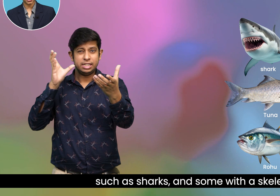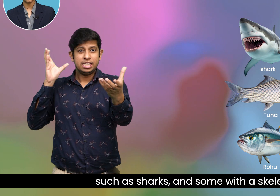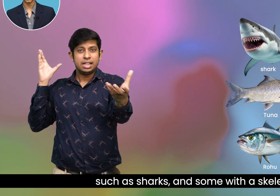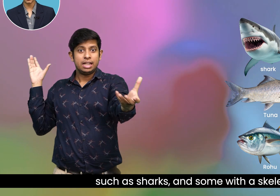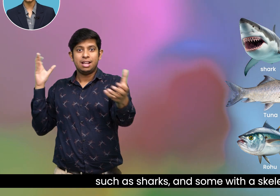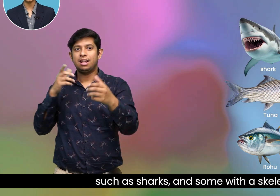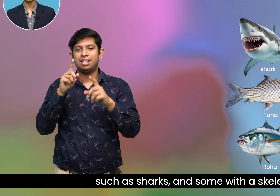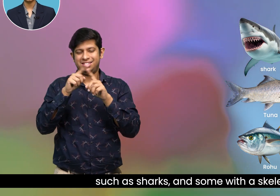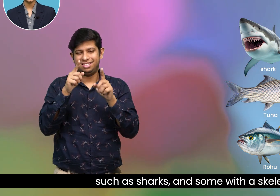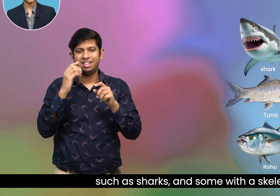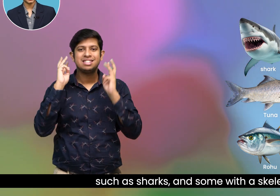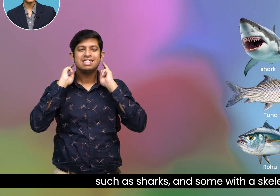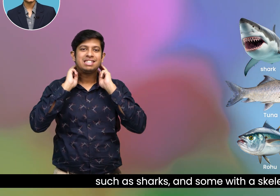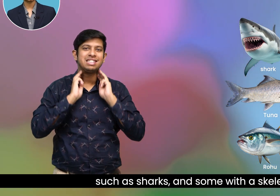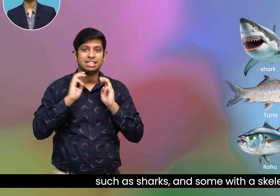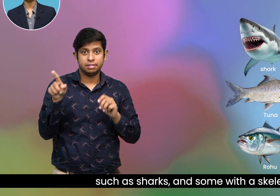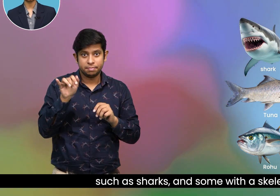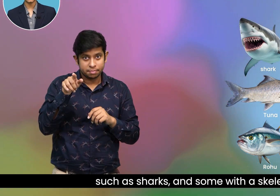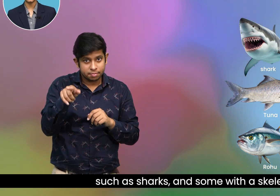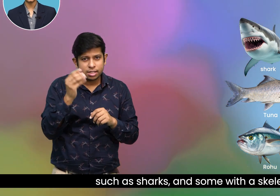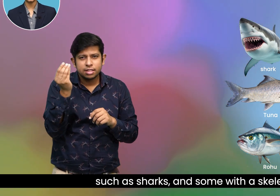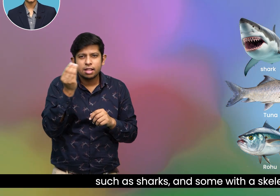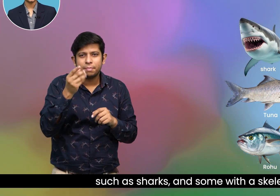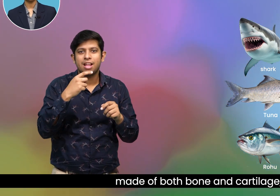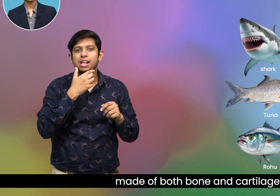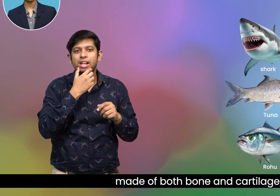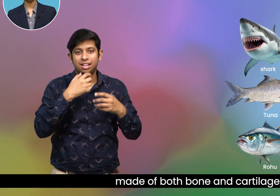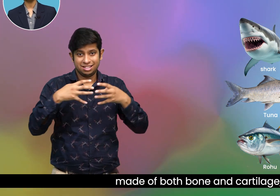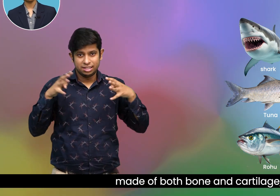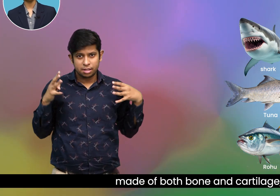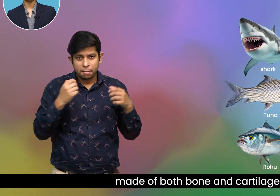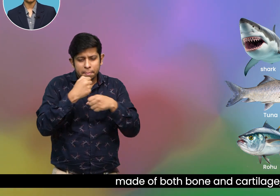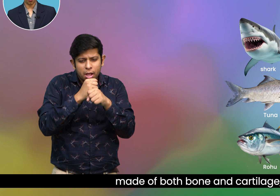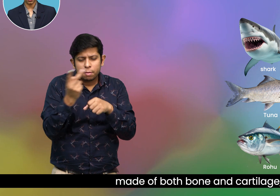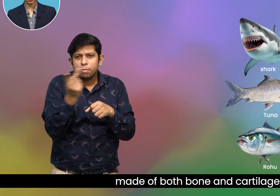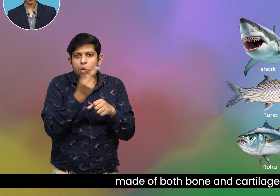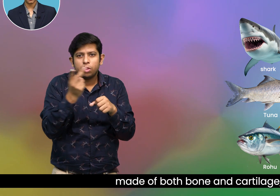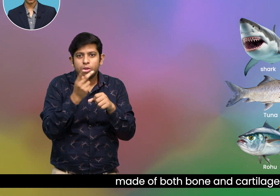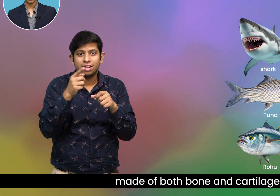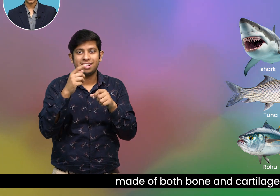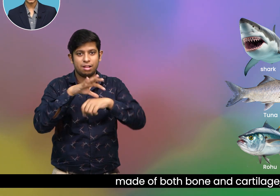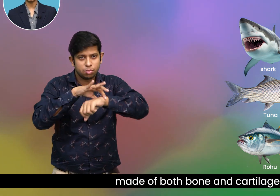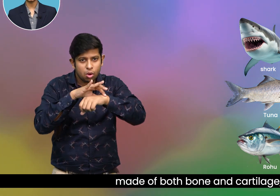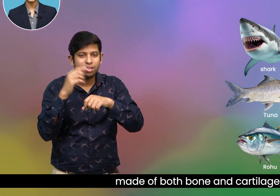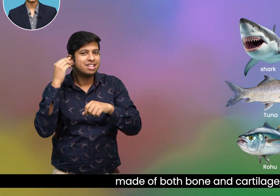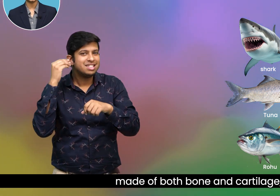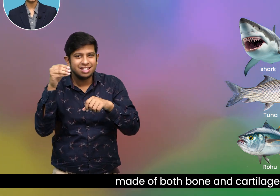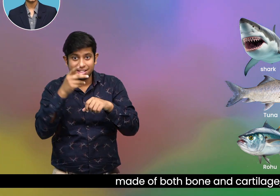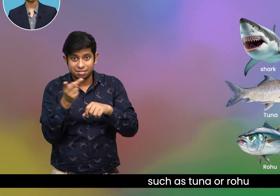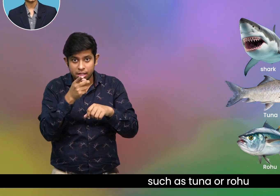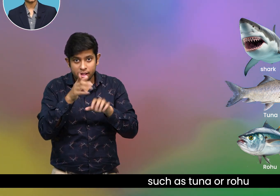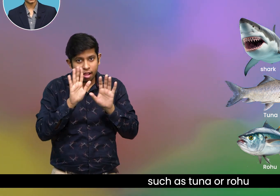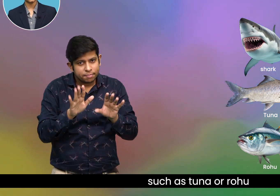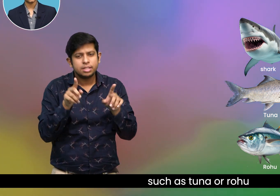such as sharks, and some with a skeleton made of both bones and